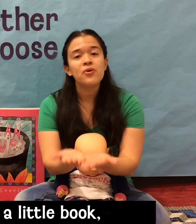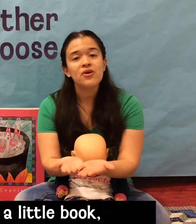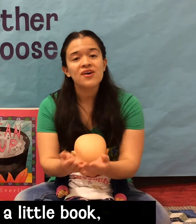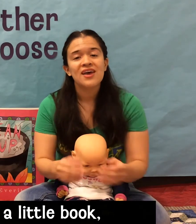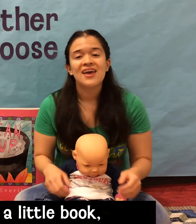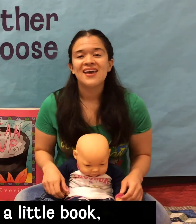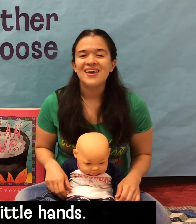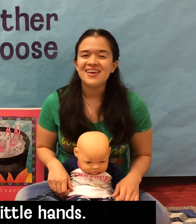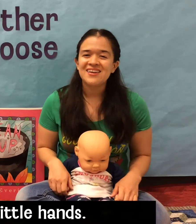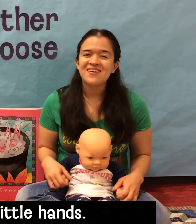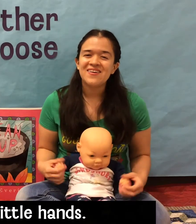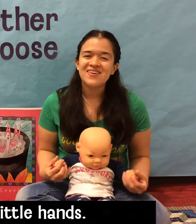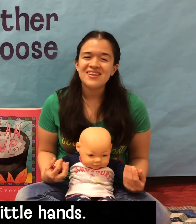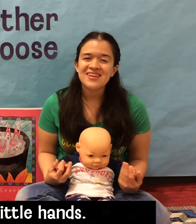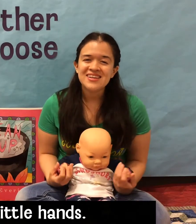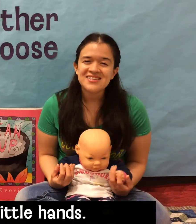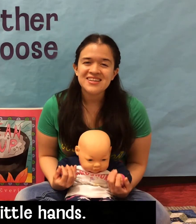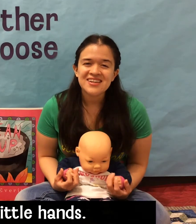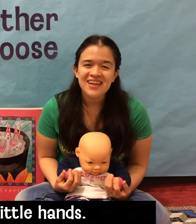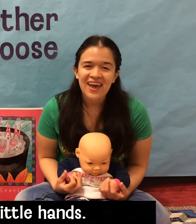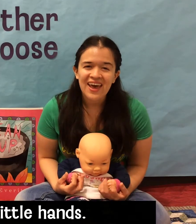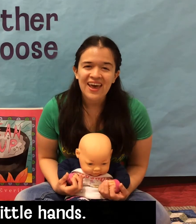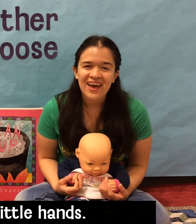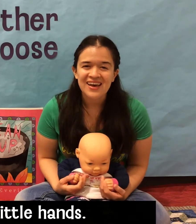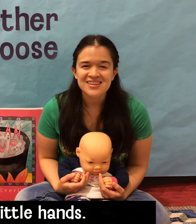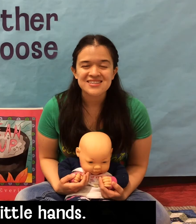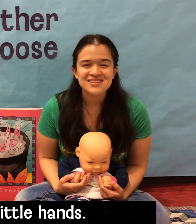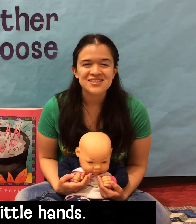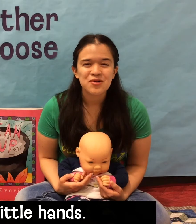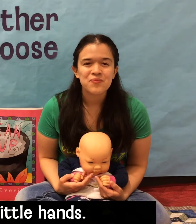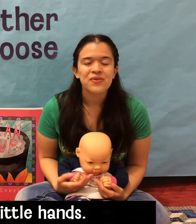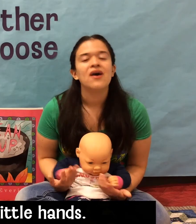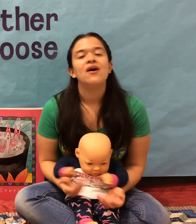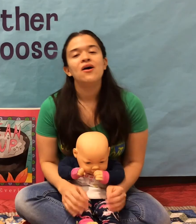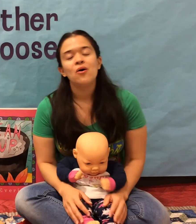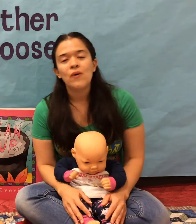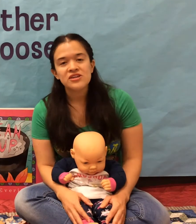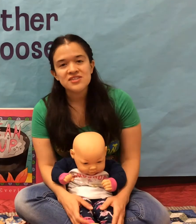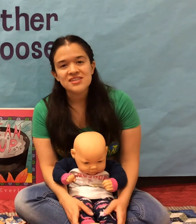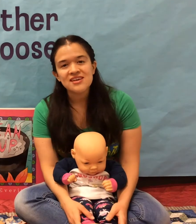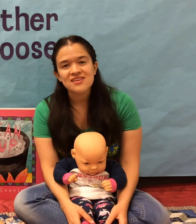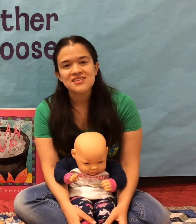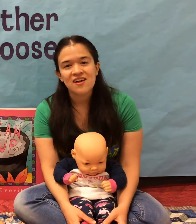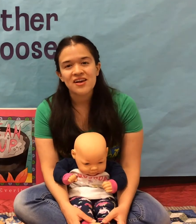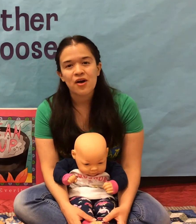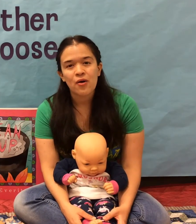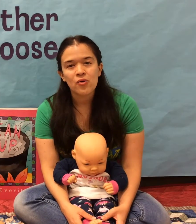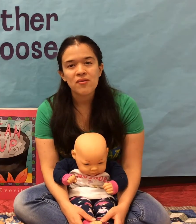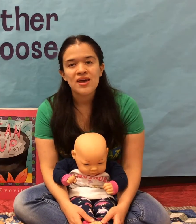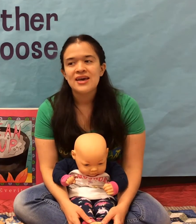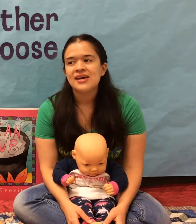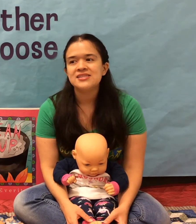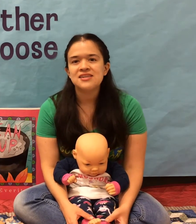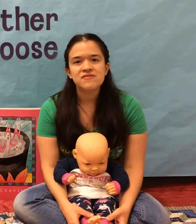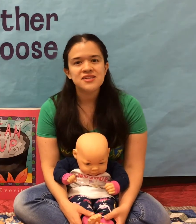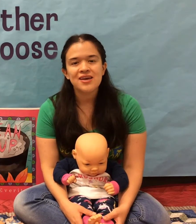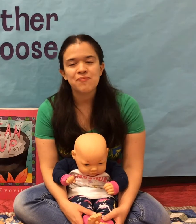book in her little hands. When you're singing this song at home, instead of saying